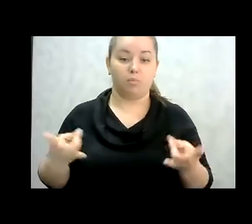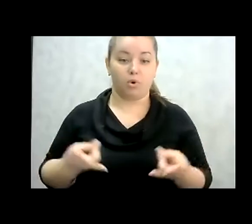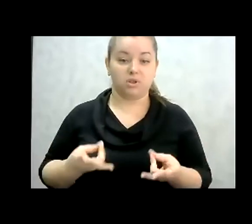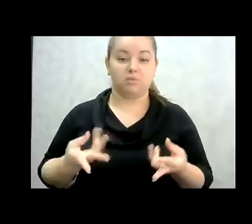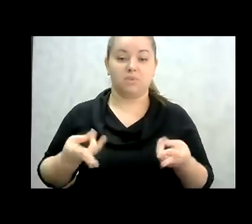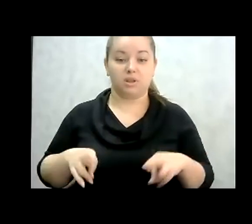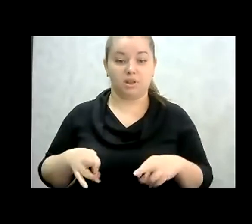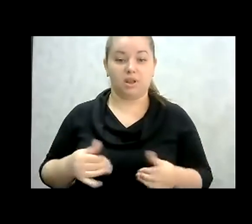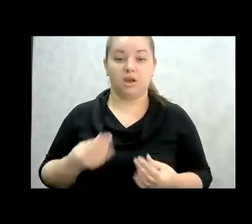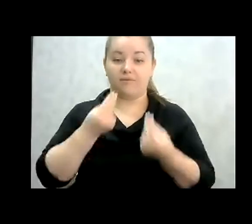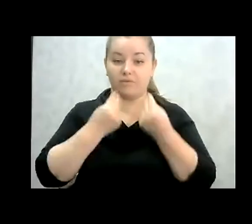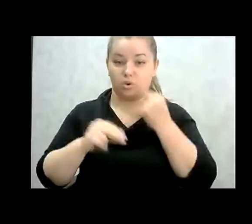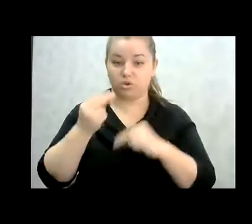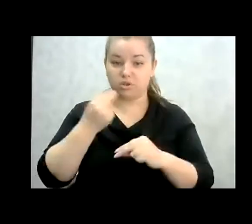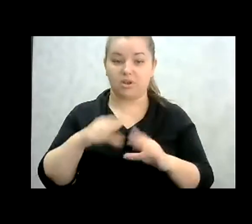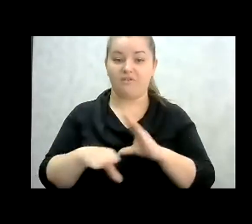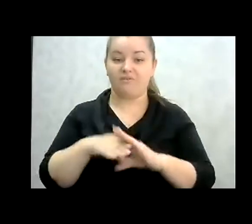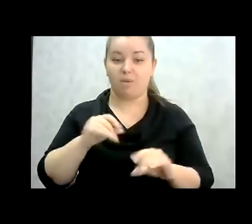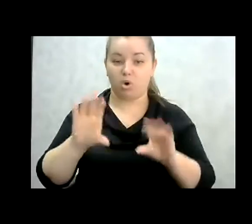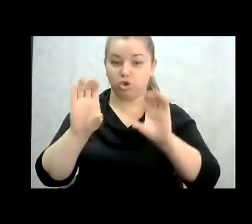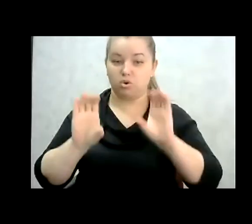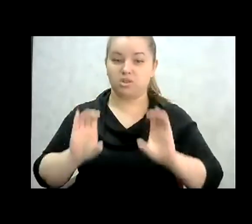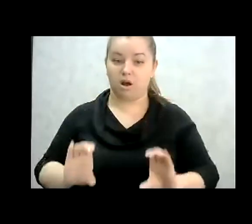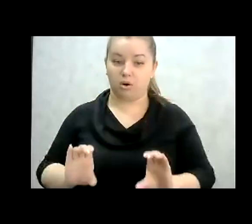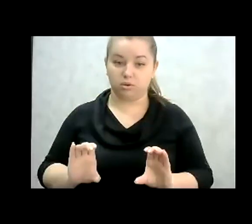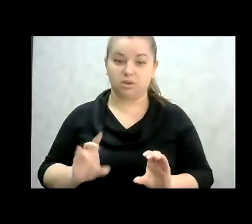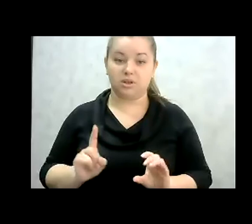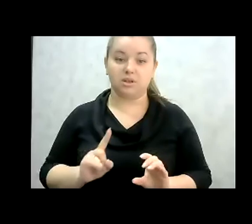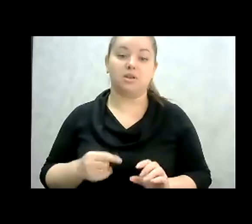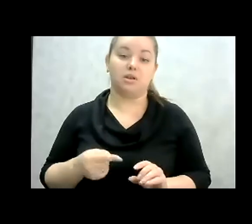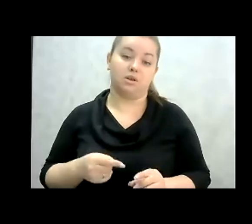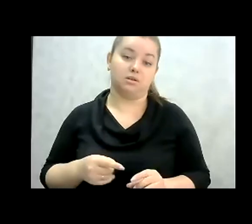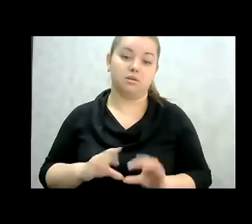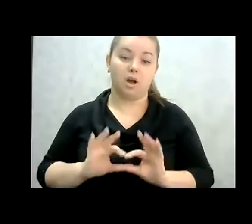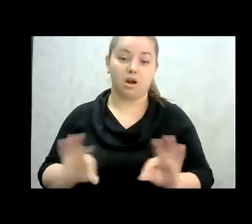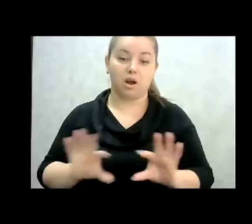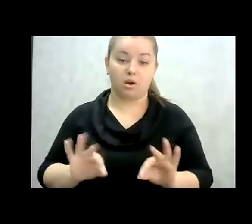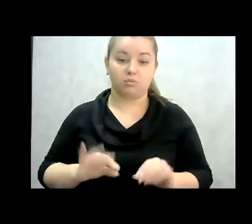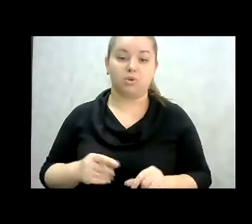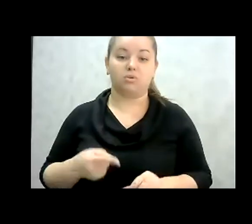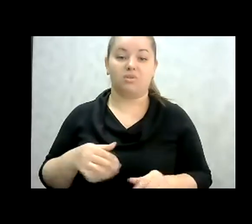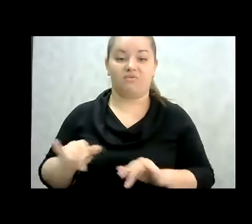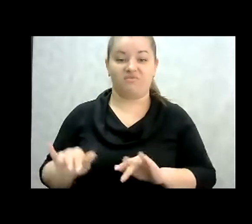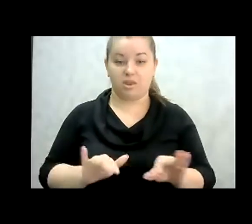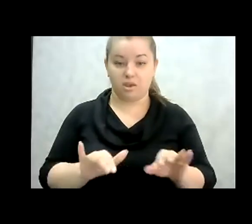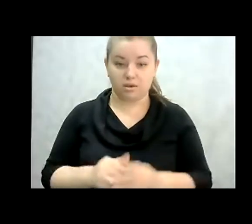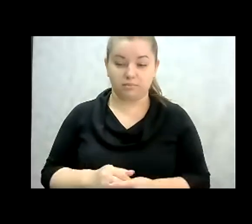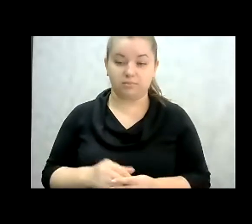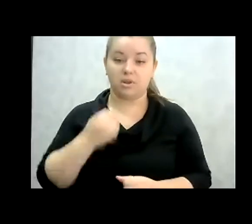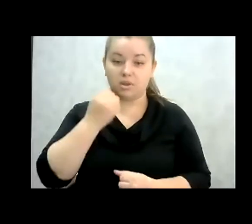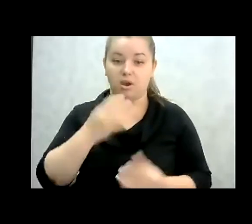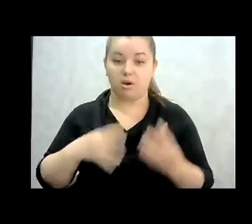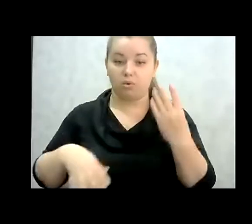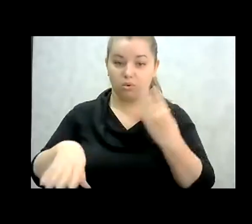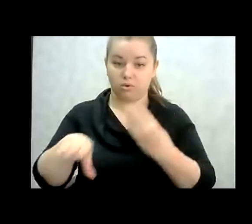much at this conference, that you will come up with wise solutions necessary for improvements in the electoral